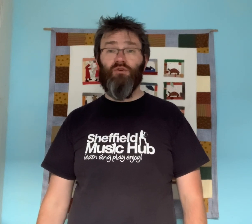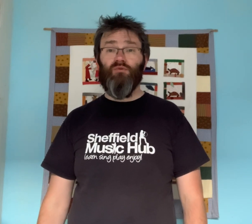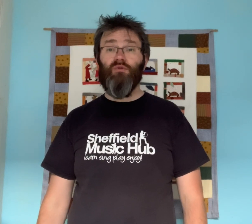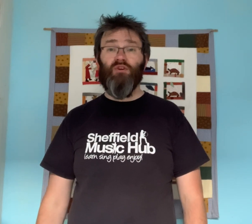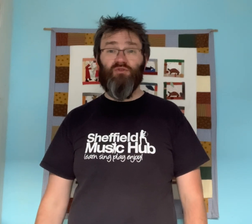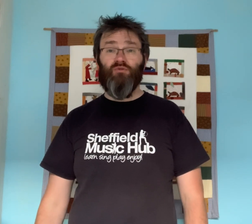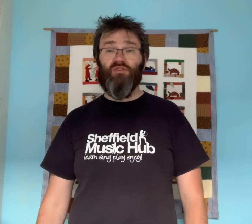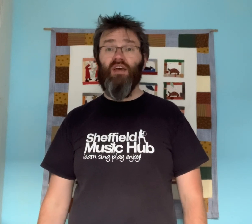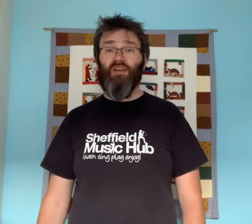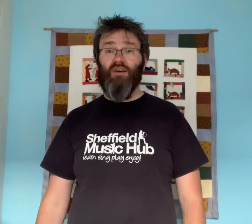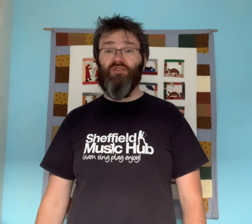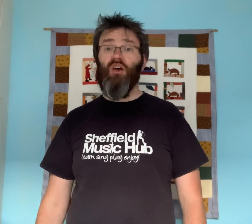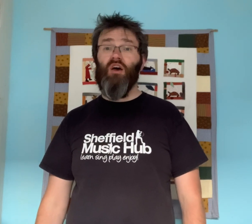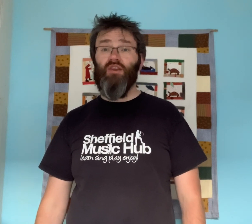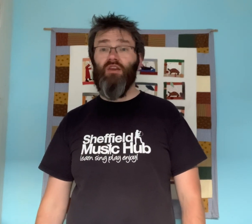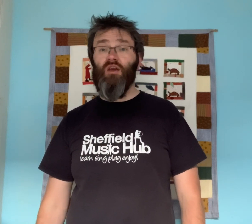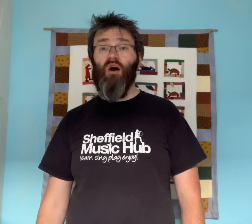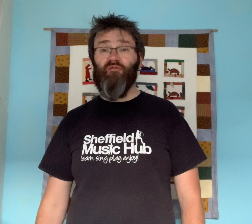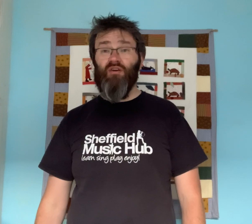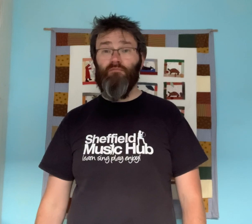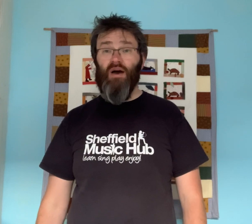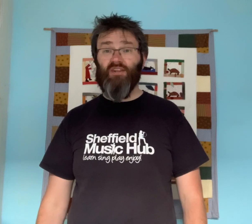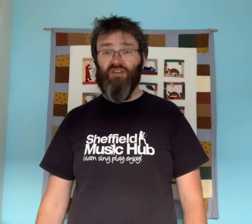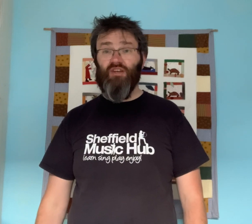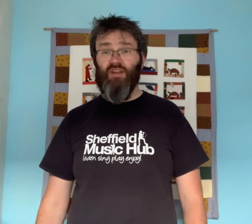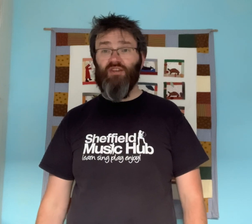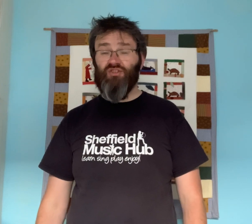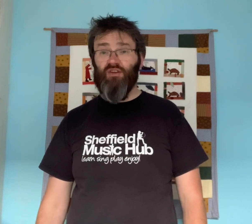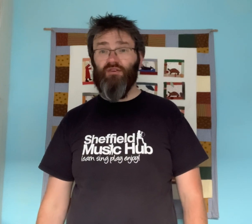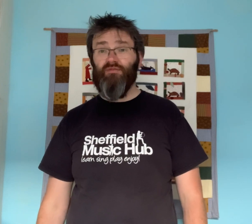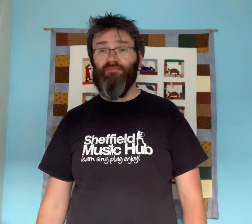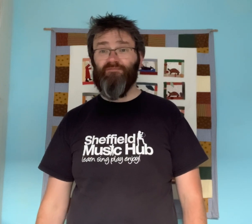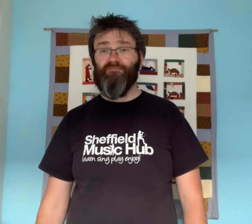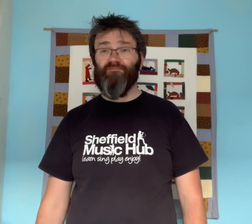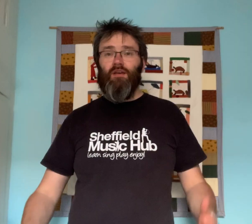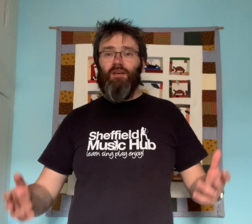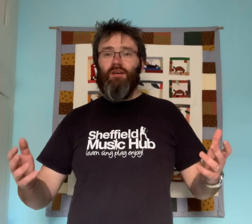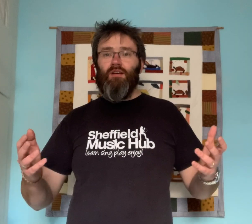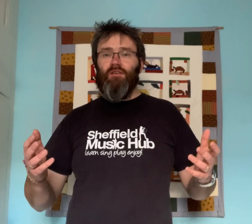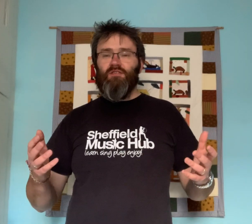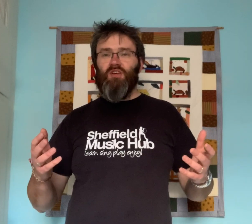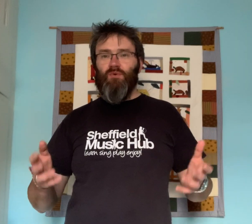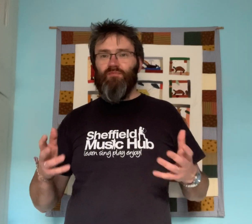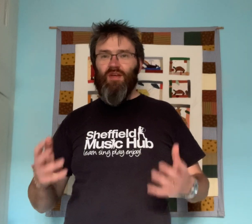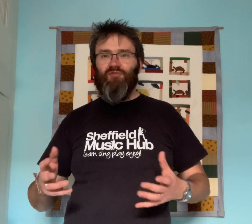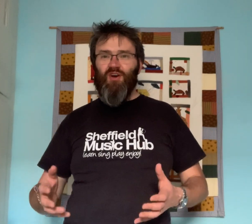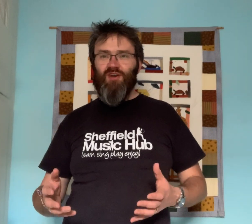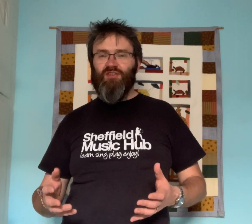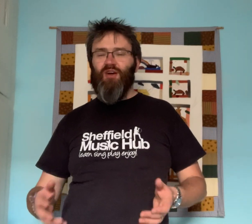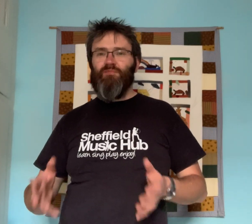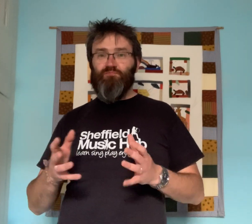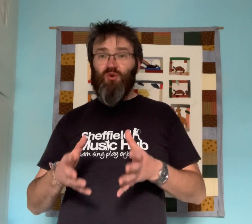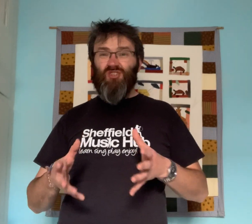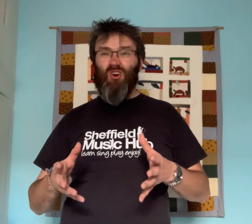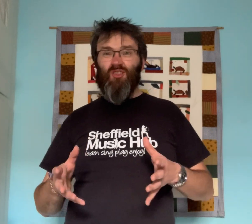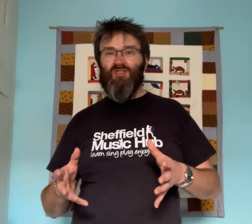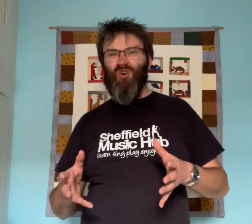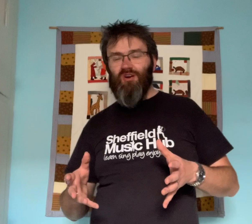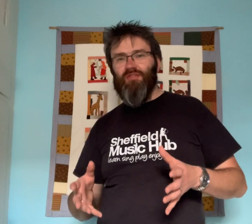you to take a journey of imagination. So now you've heard a good chunk of the song, and there's